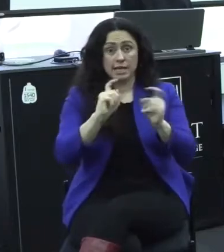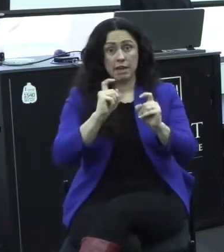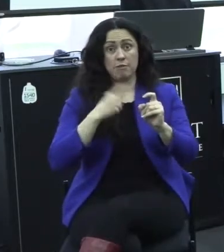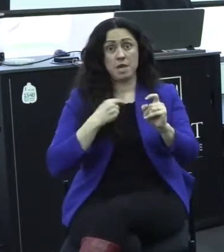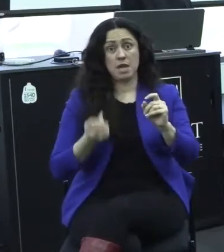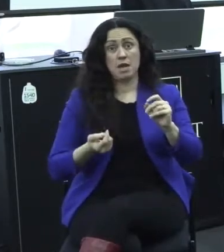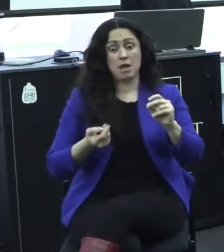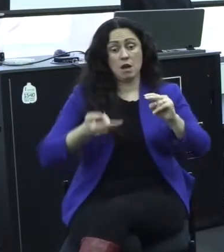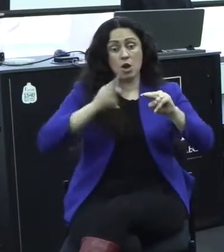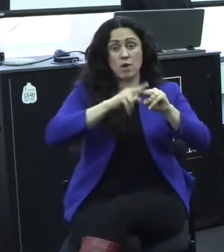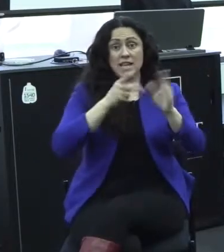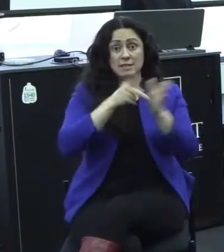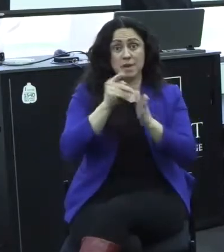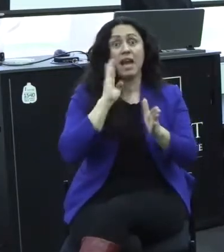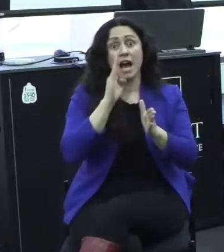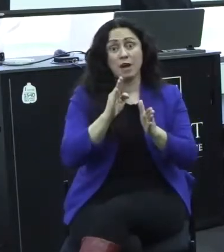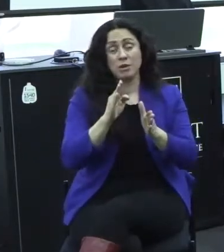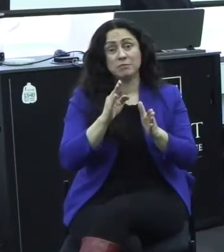it.